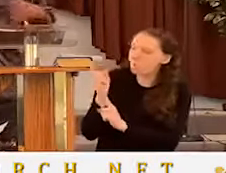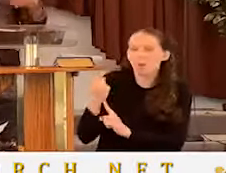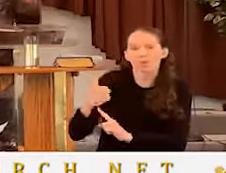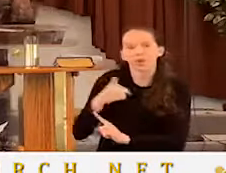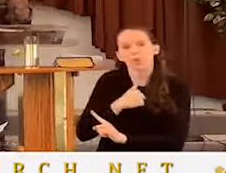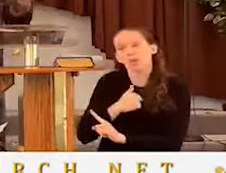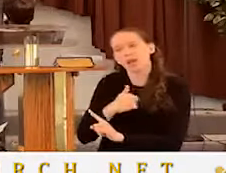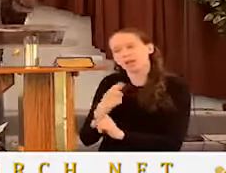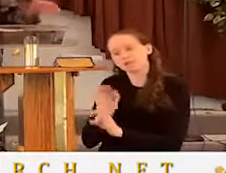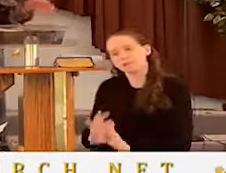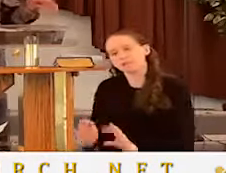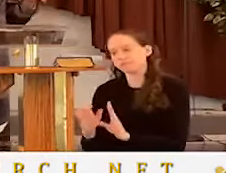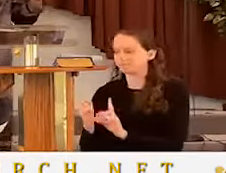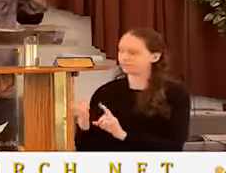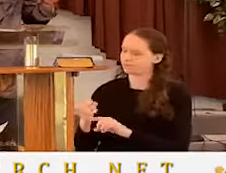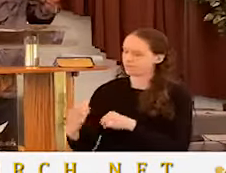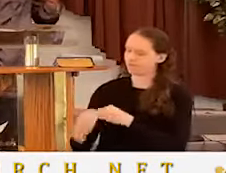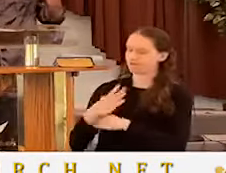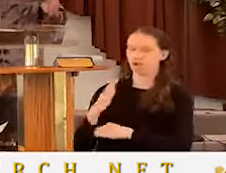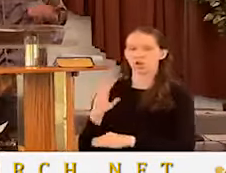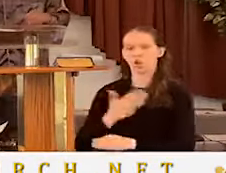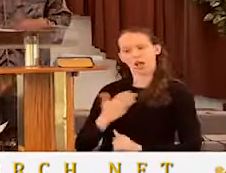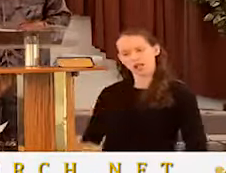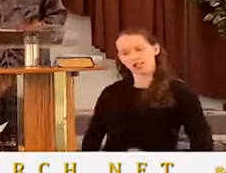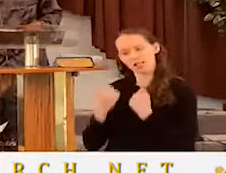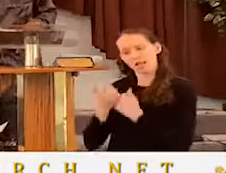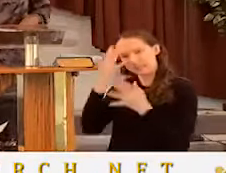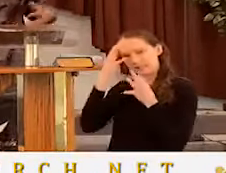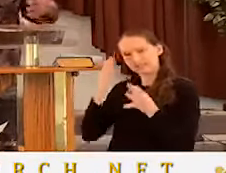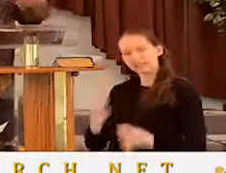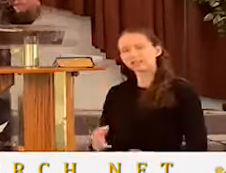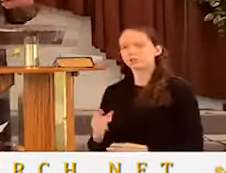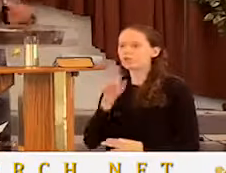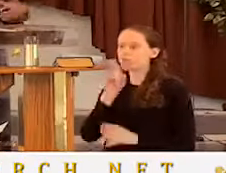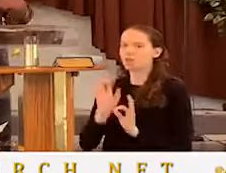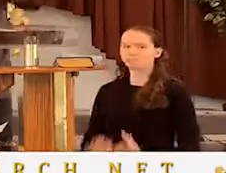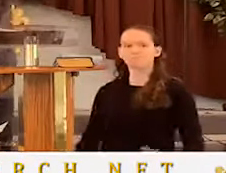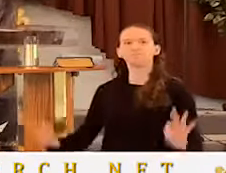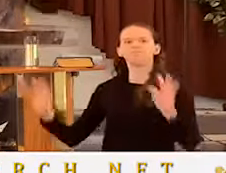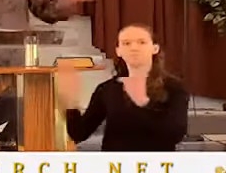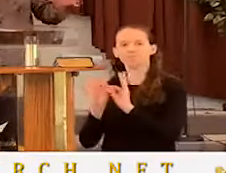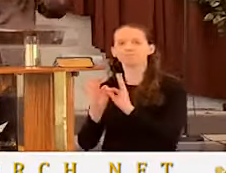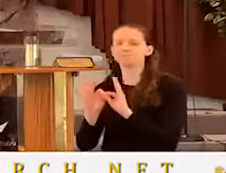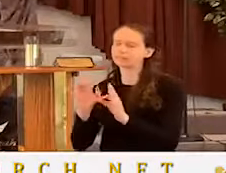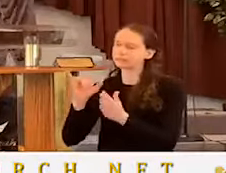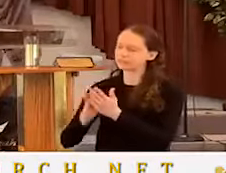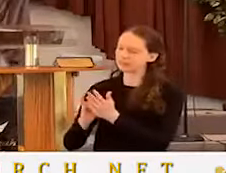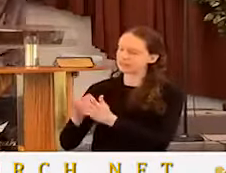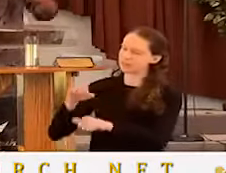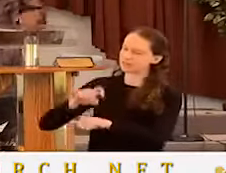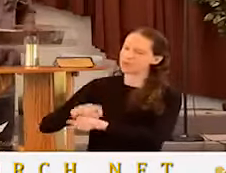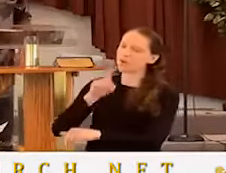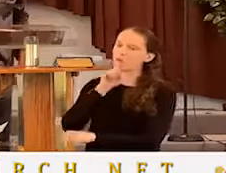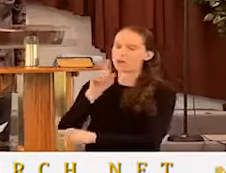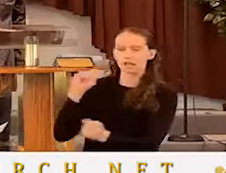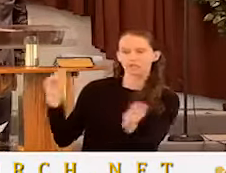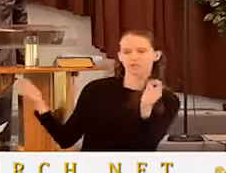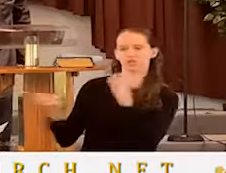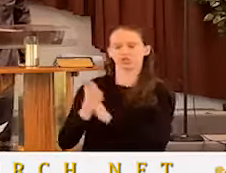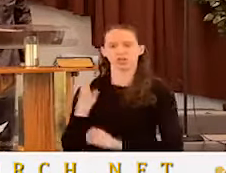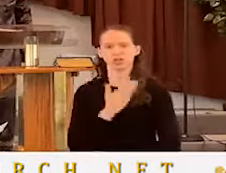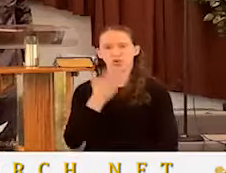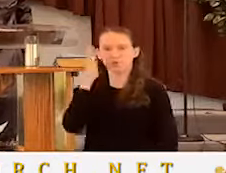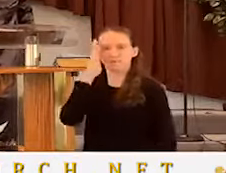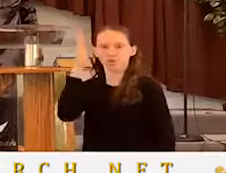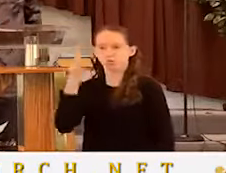decisions that affect our lives the most significant way, a moment in time that will shape the very future we are